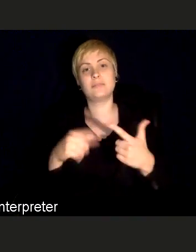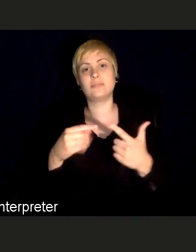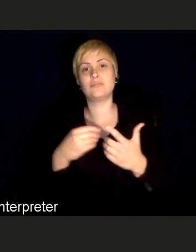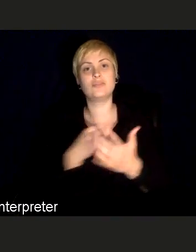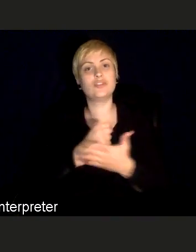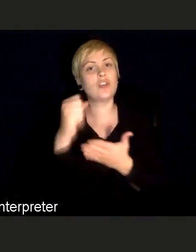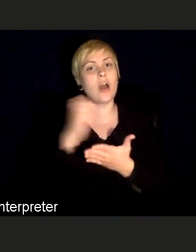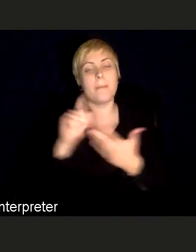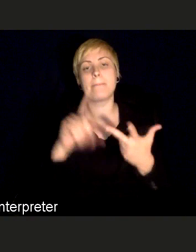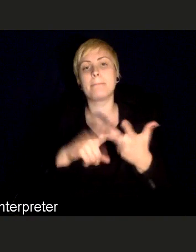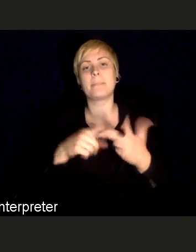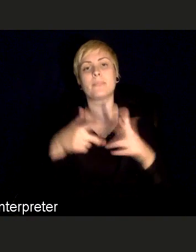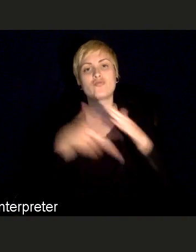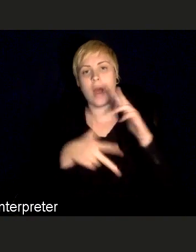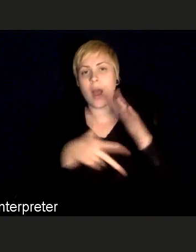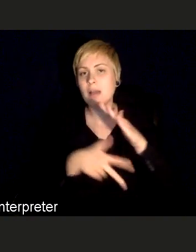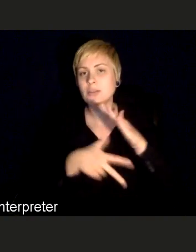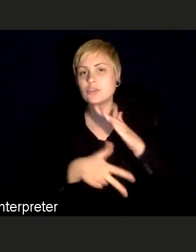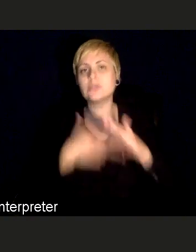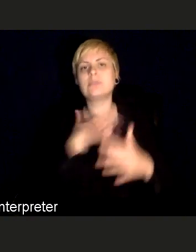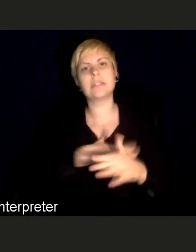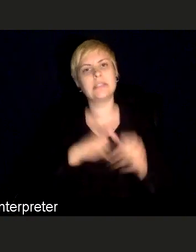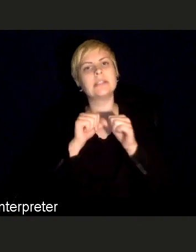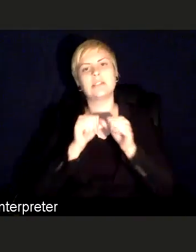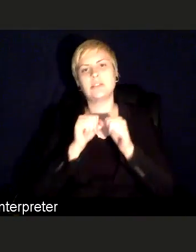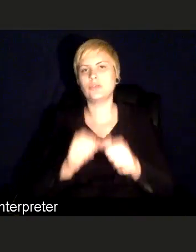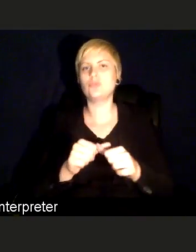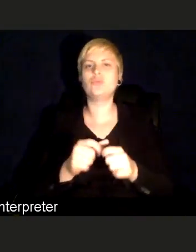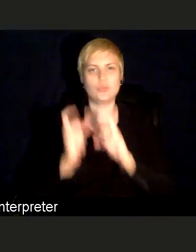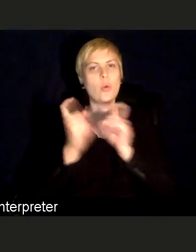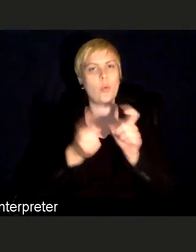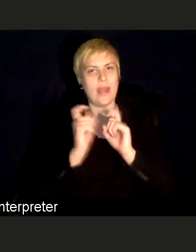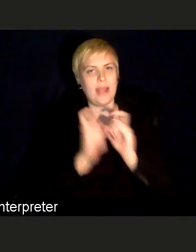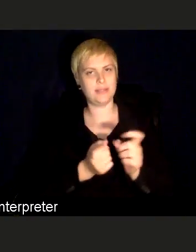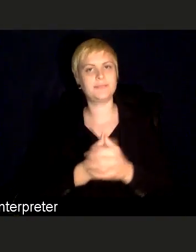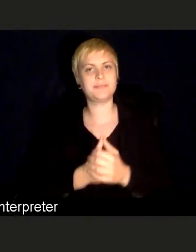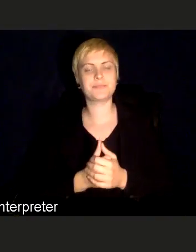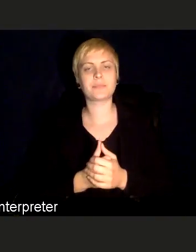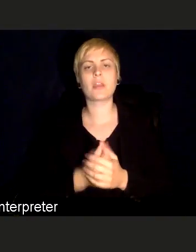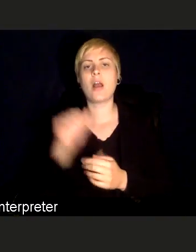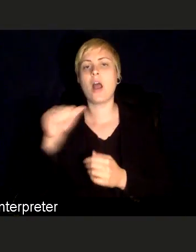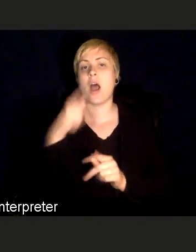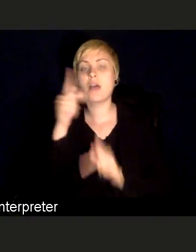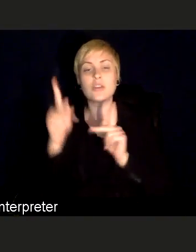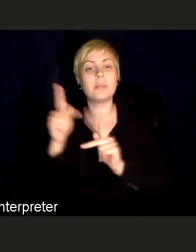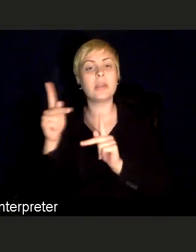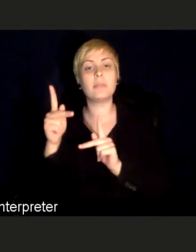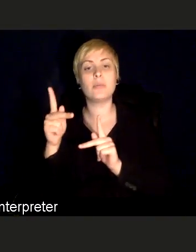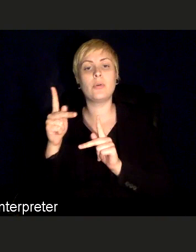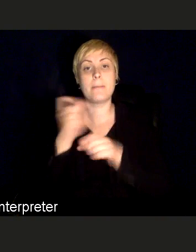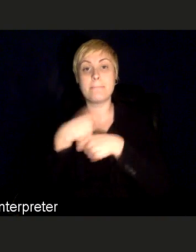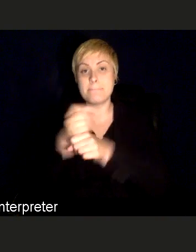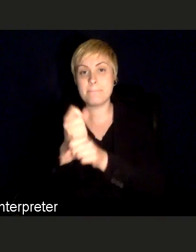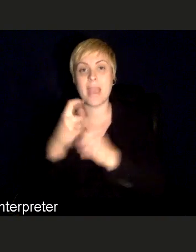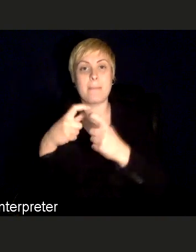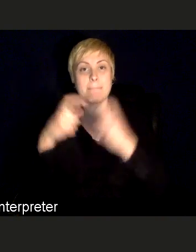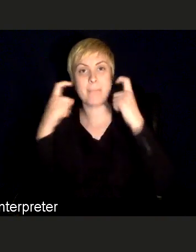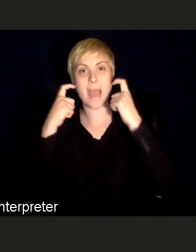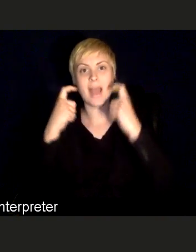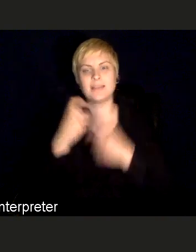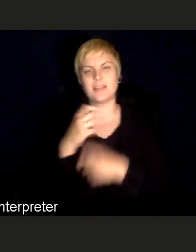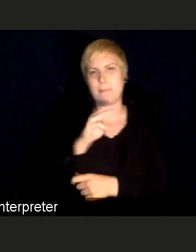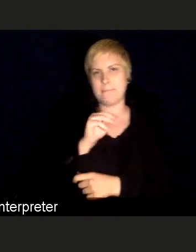in your garage, please continue to drop them off. Other people have been making masks, as Marcy Jack